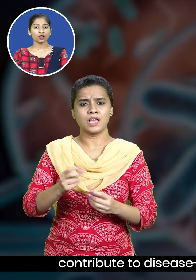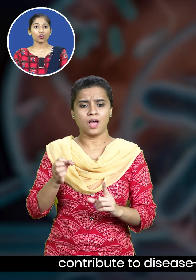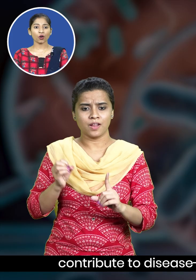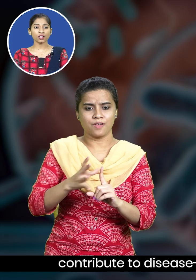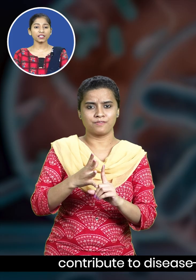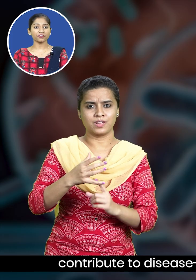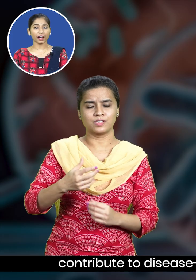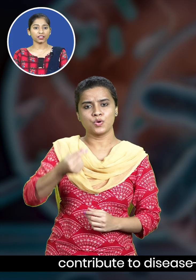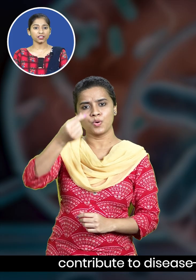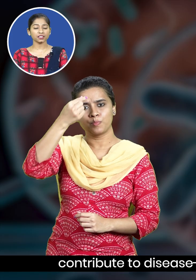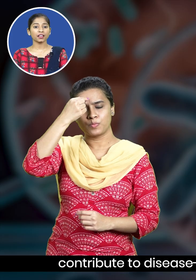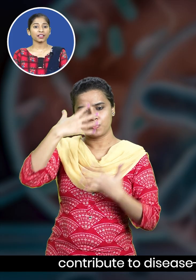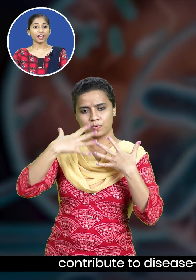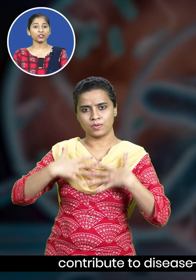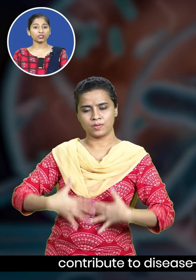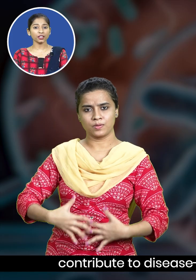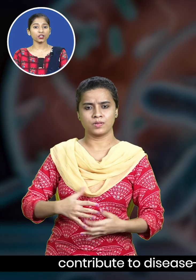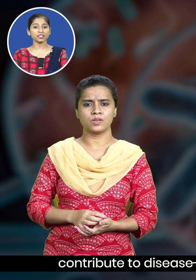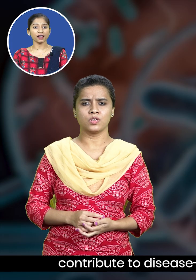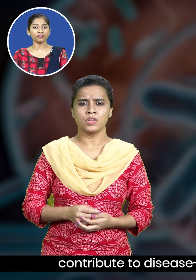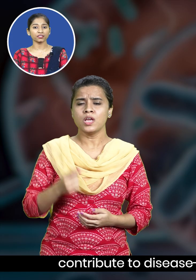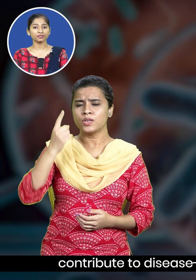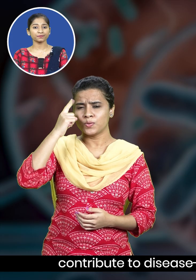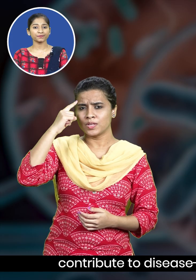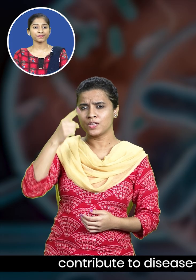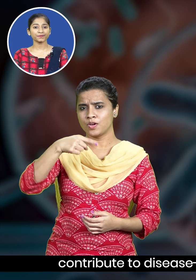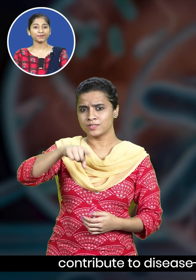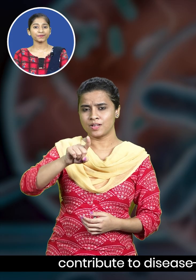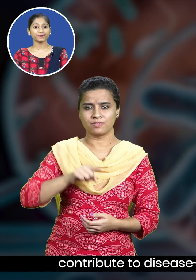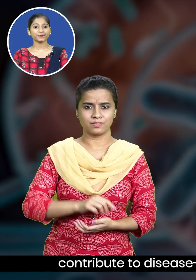disease causing factors? Can you think yourself?